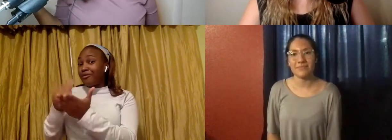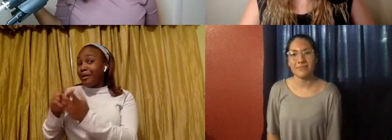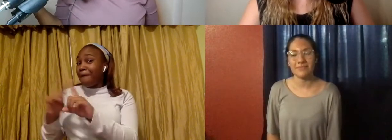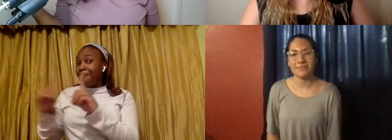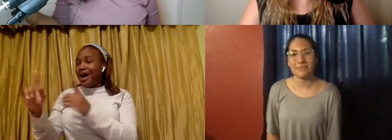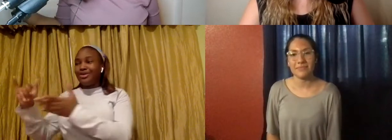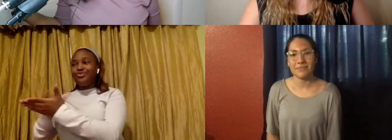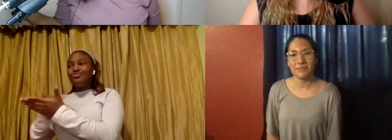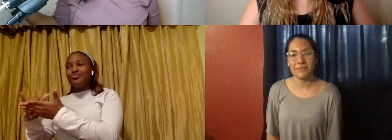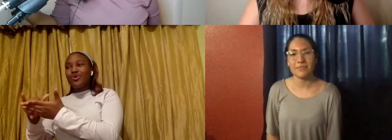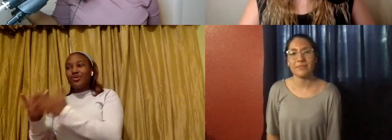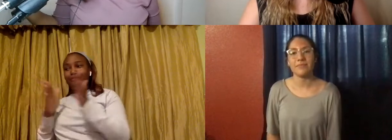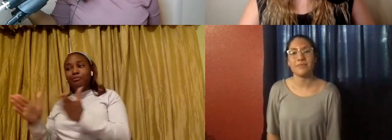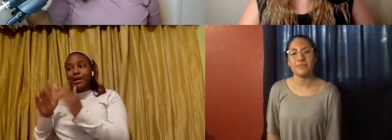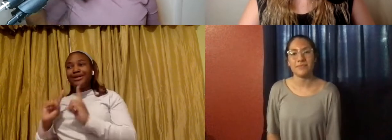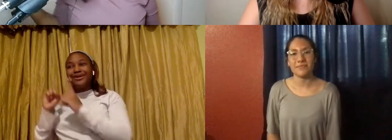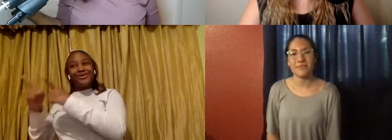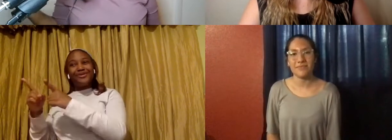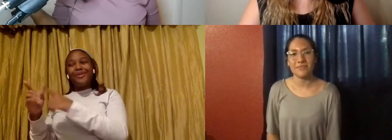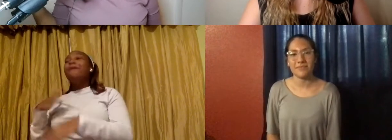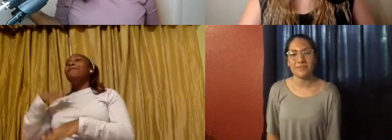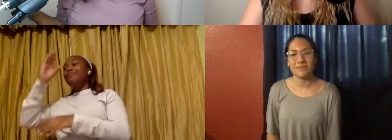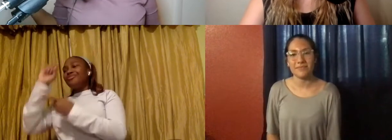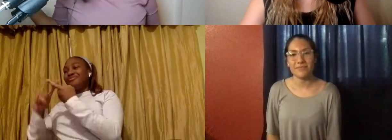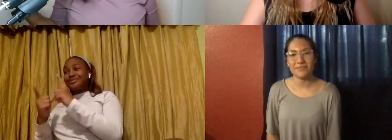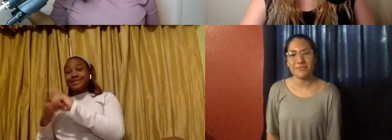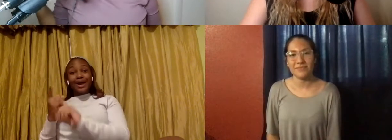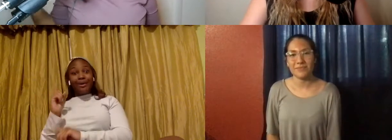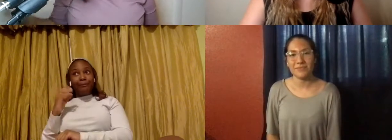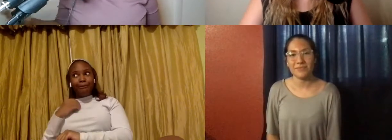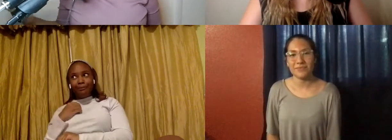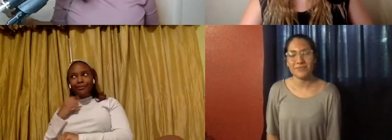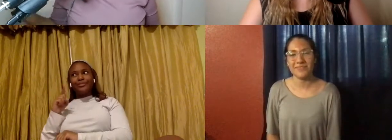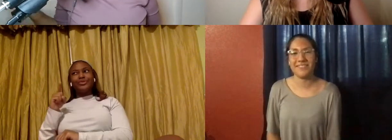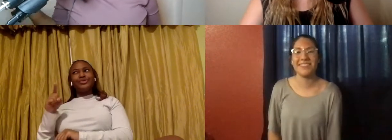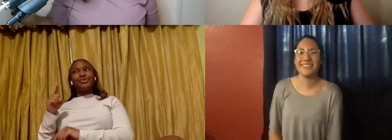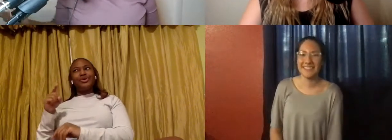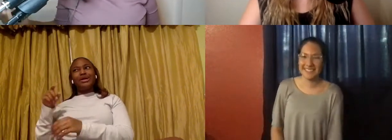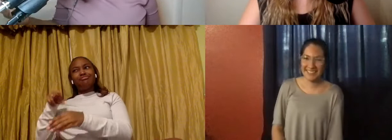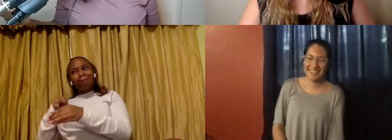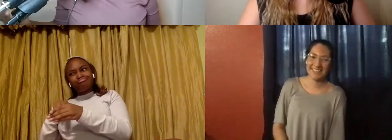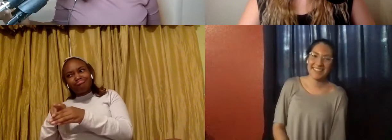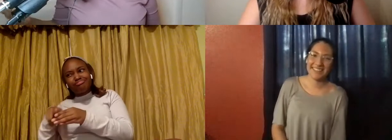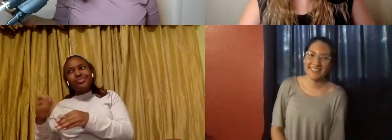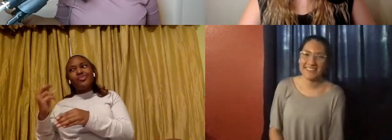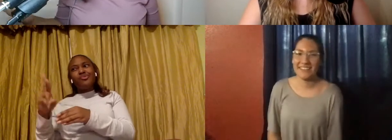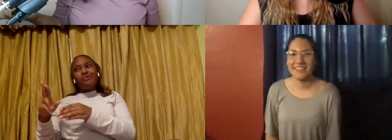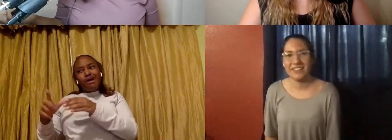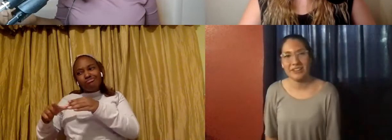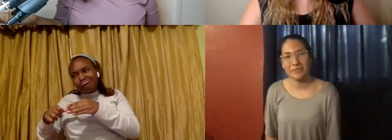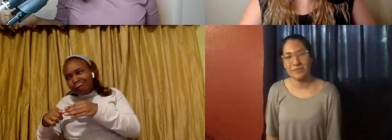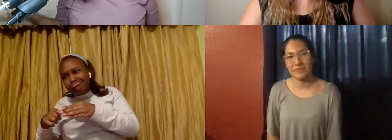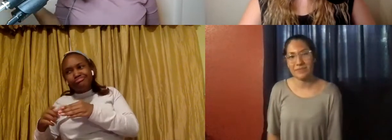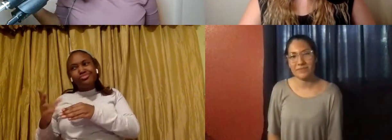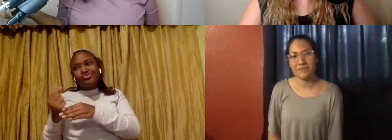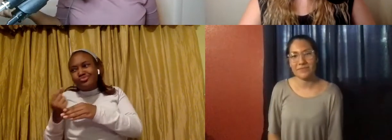was like, are you going to like shave? Are you going to like get anything down there together? And I was